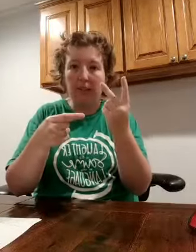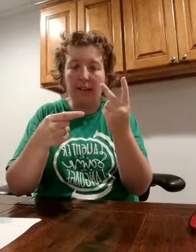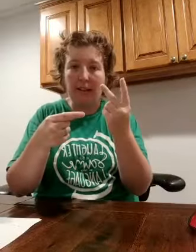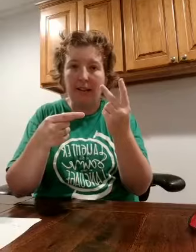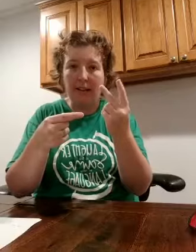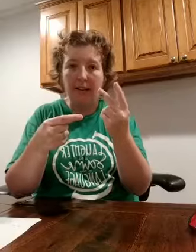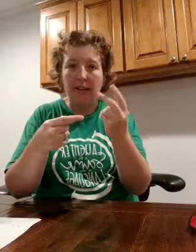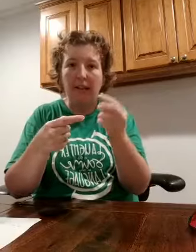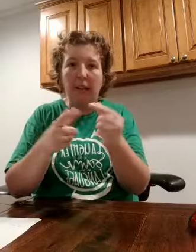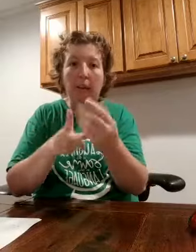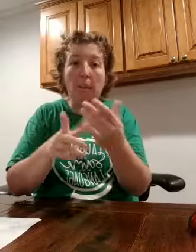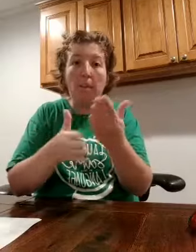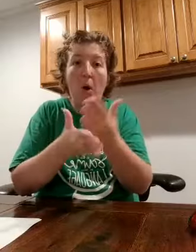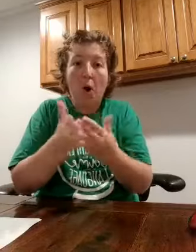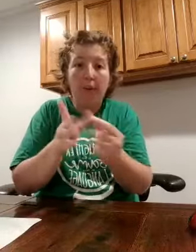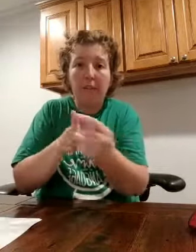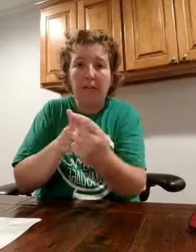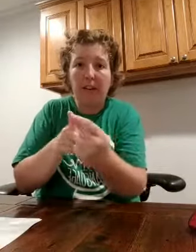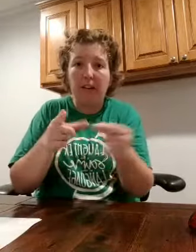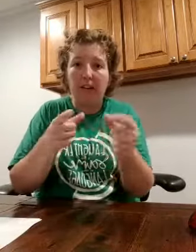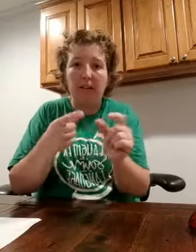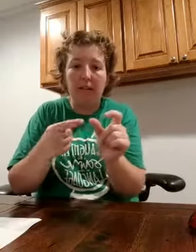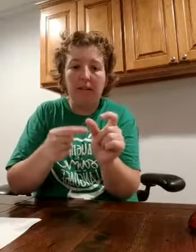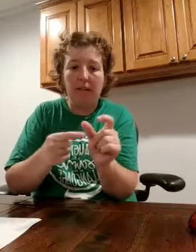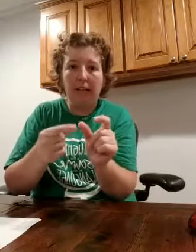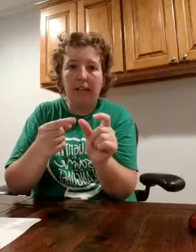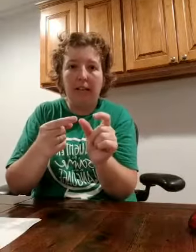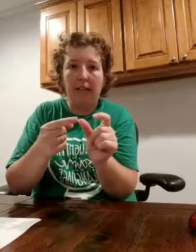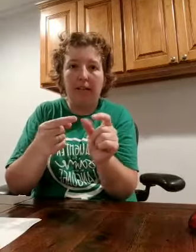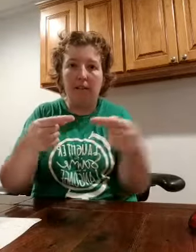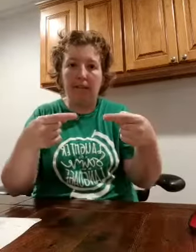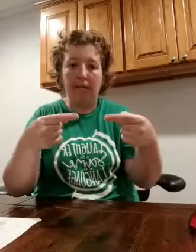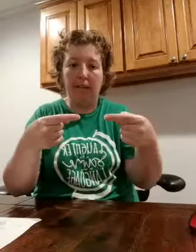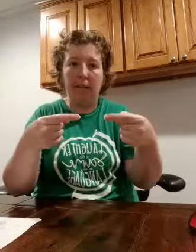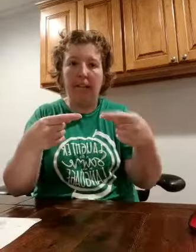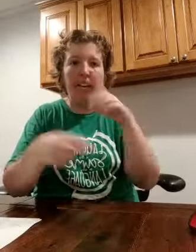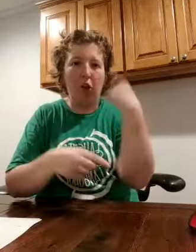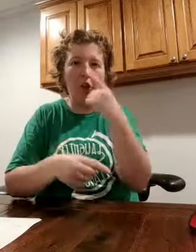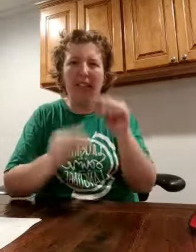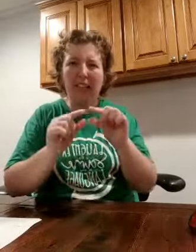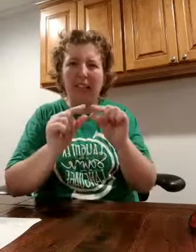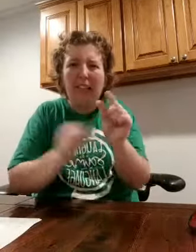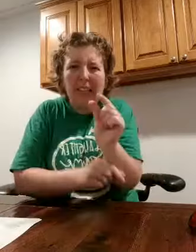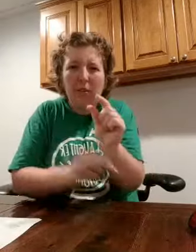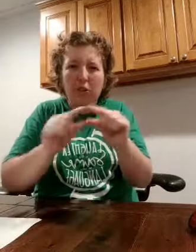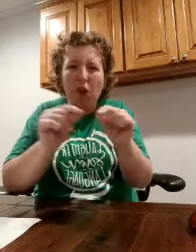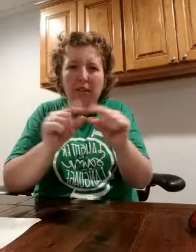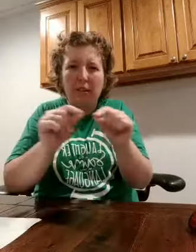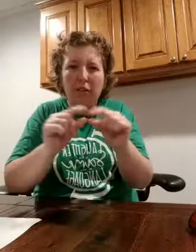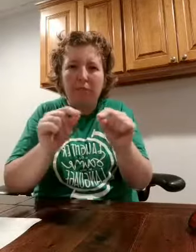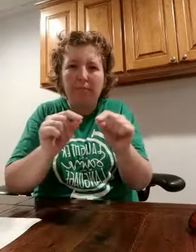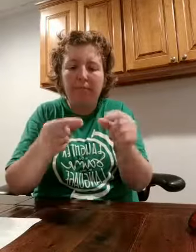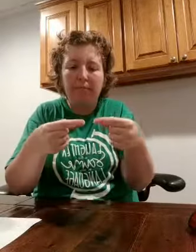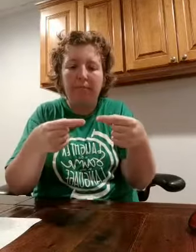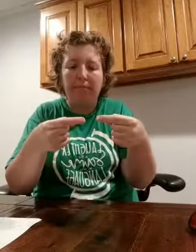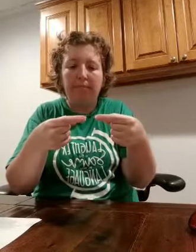see like part of your finger here. It looks like a little sausage